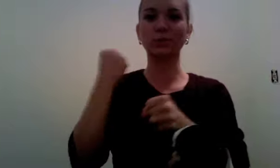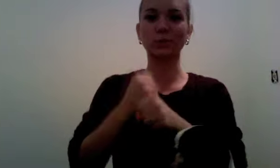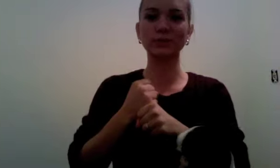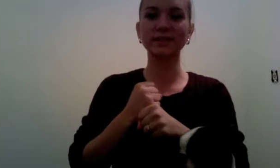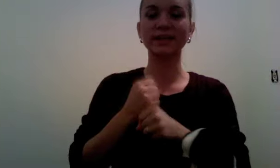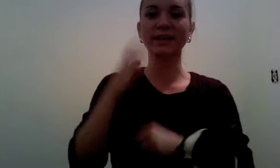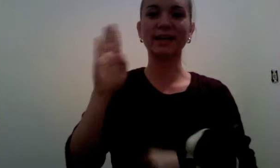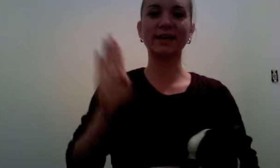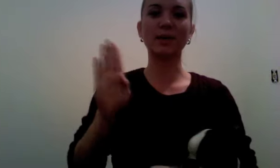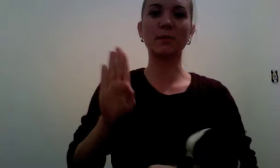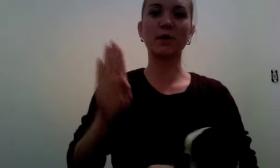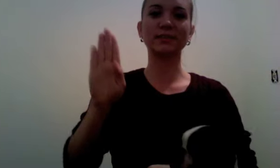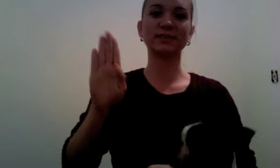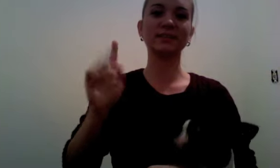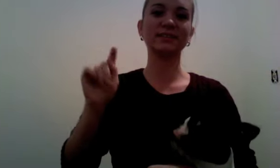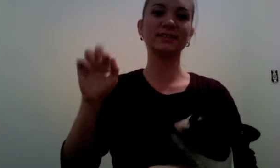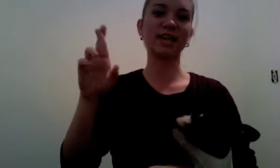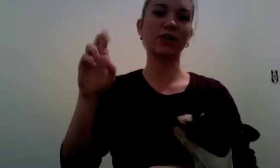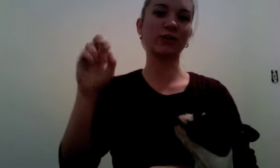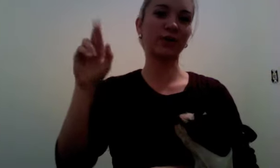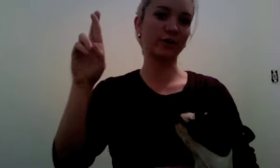old and a Boston Terrier.